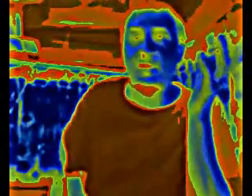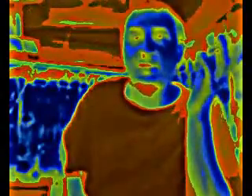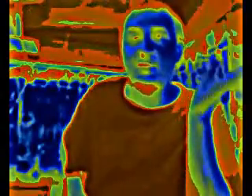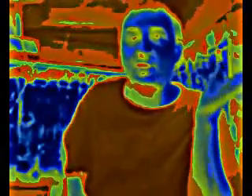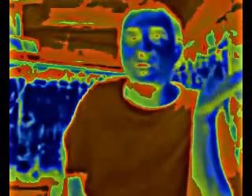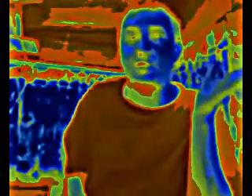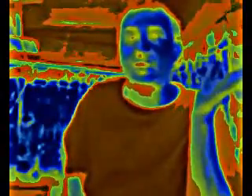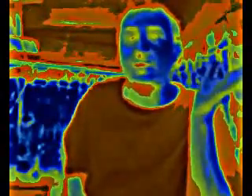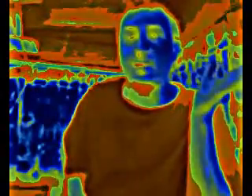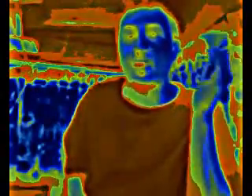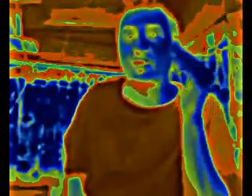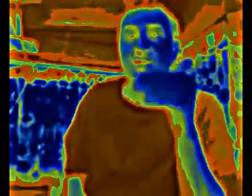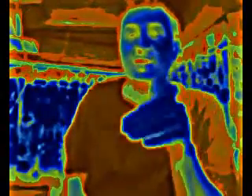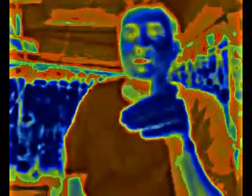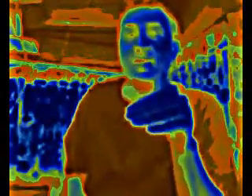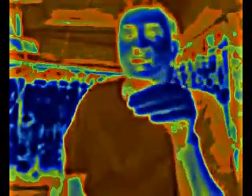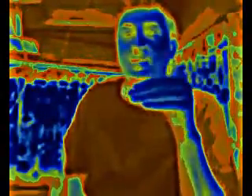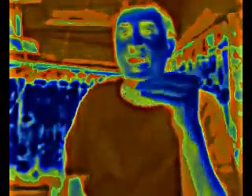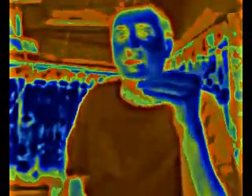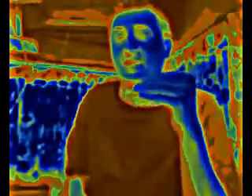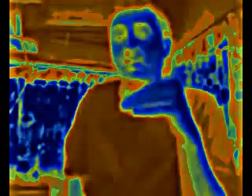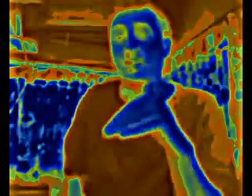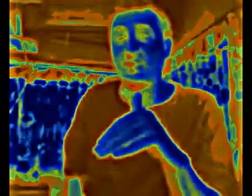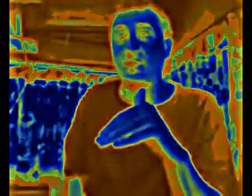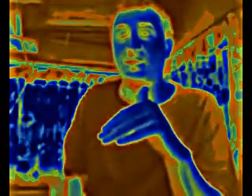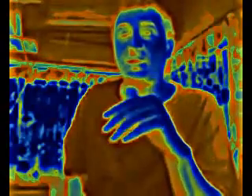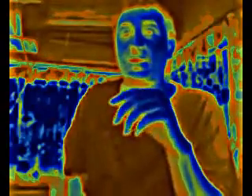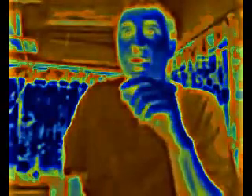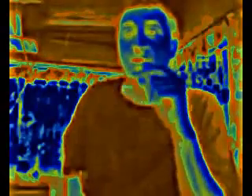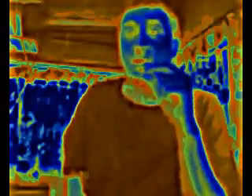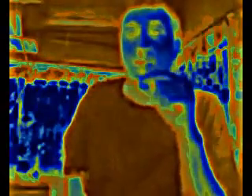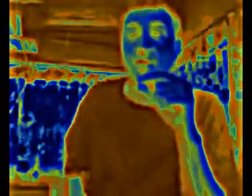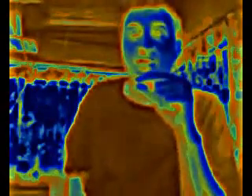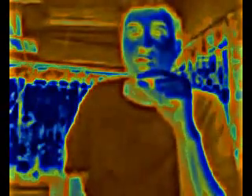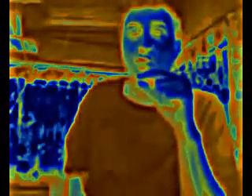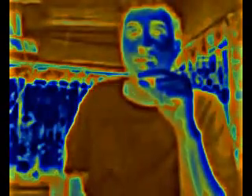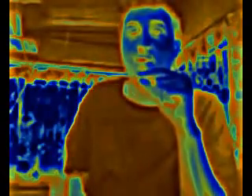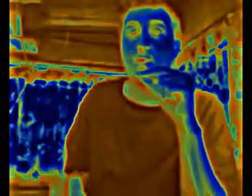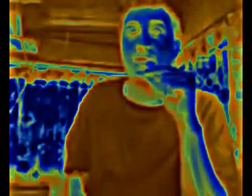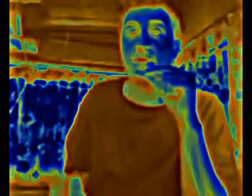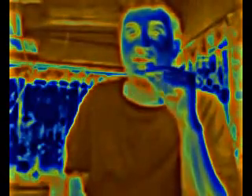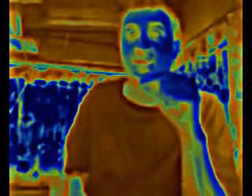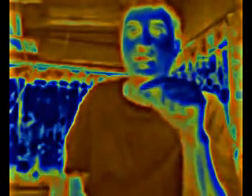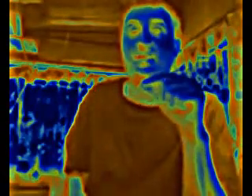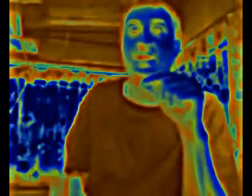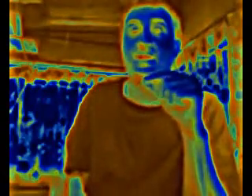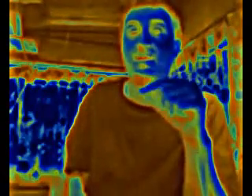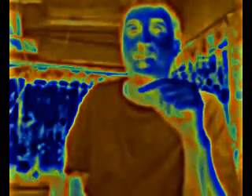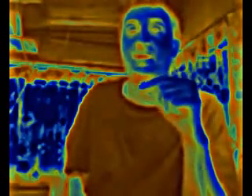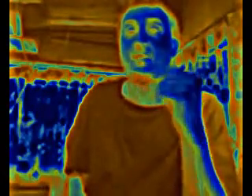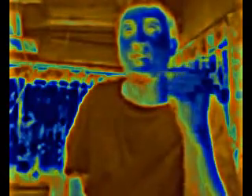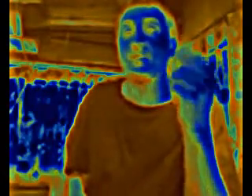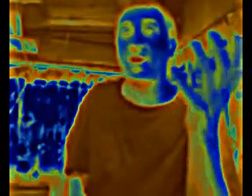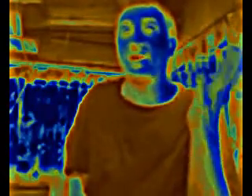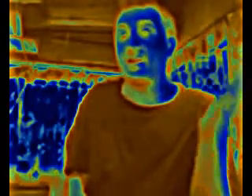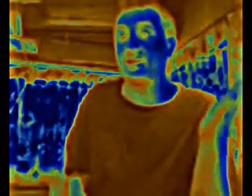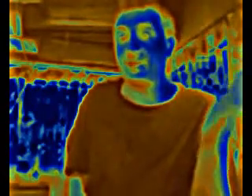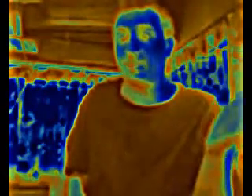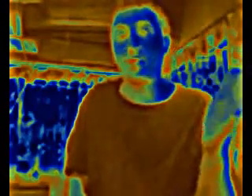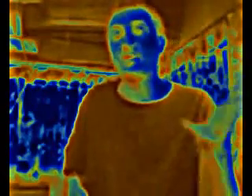it a huge deal. Personnel makes up 87% of our budget. The shortfall will have a significant impact on our non-elected employees. Well,